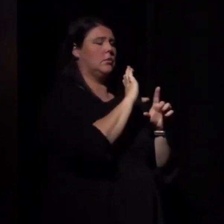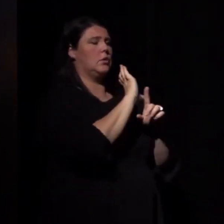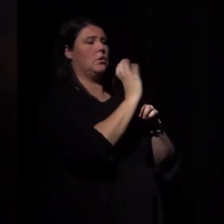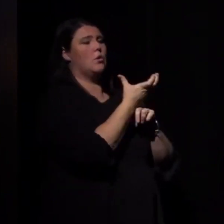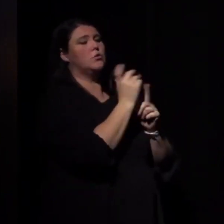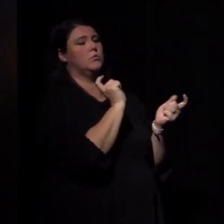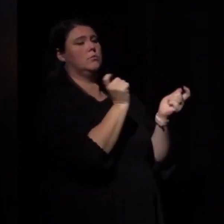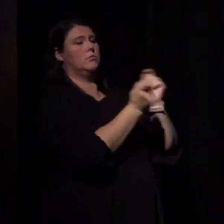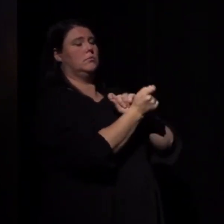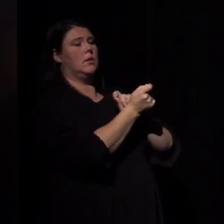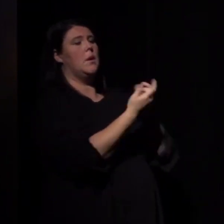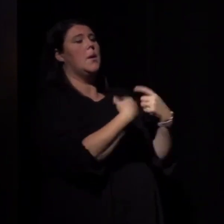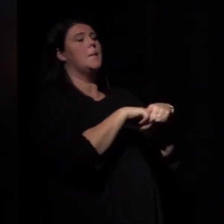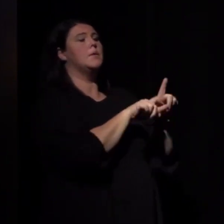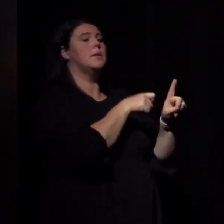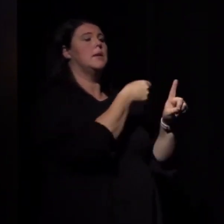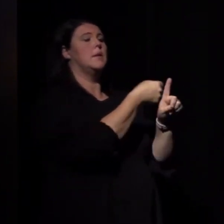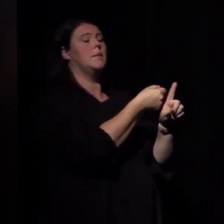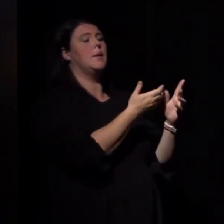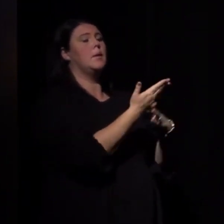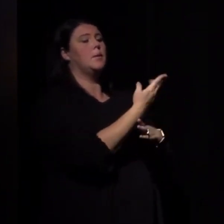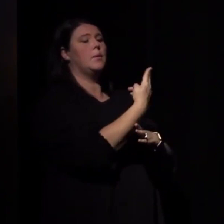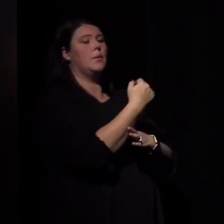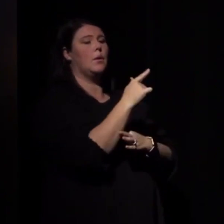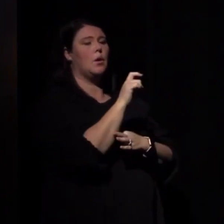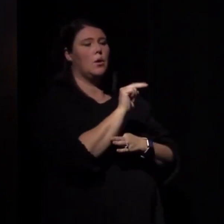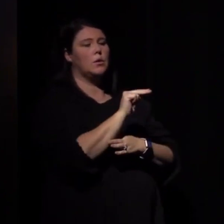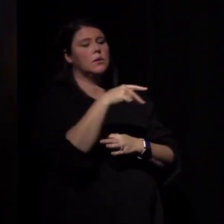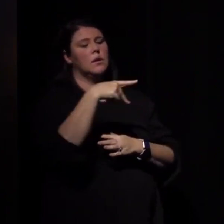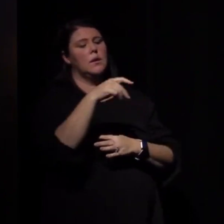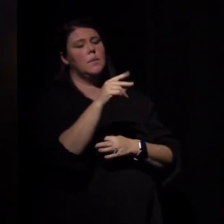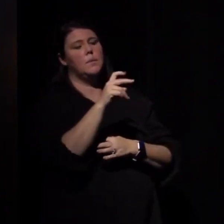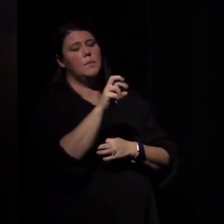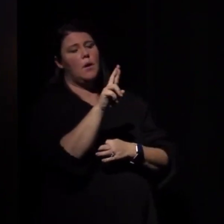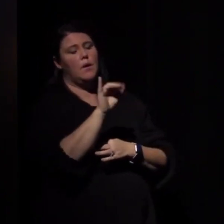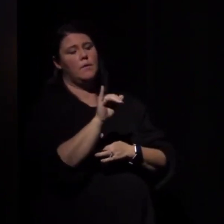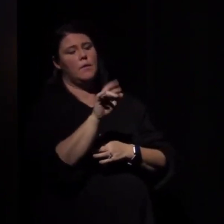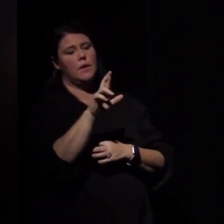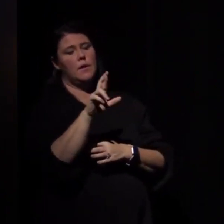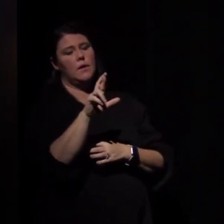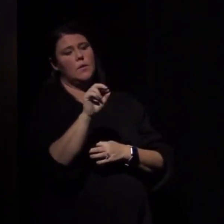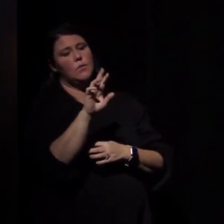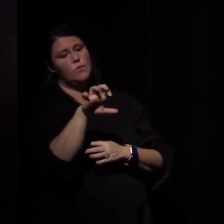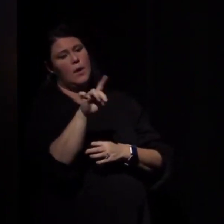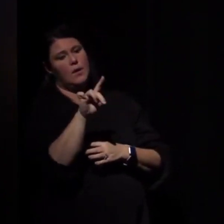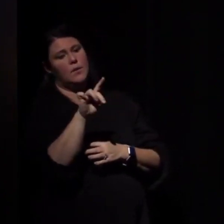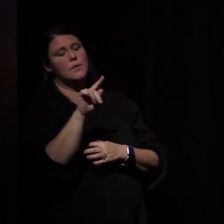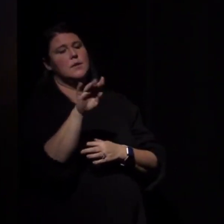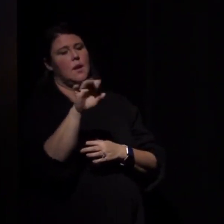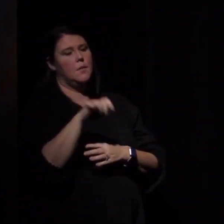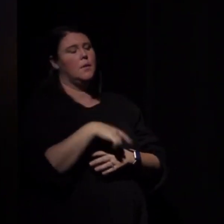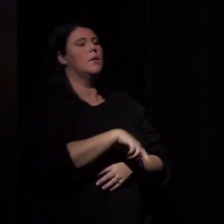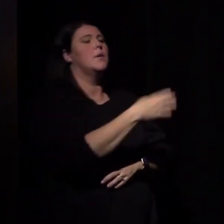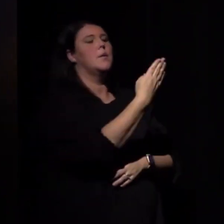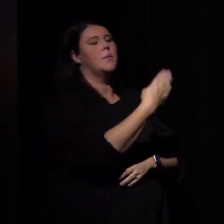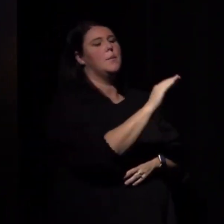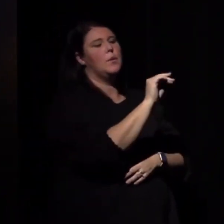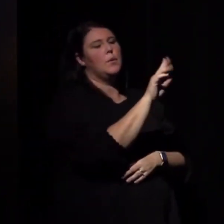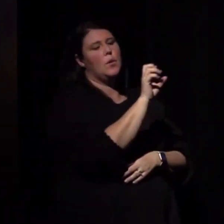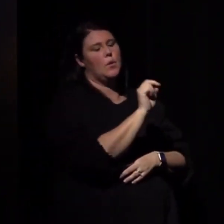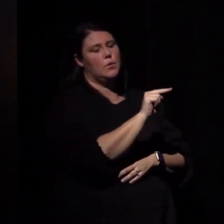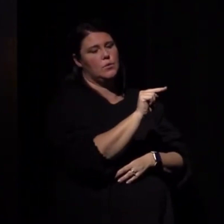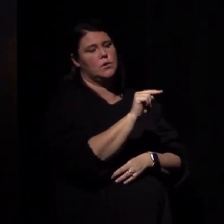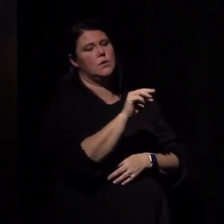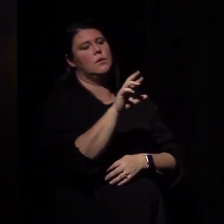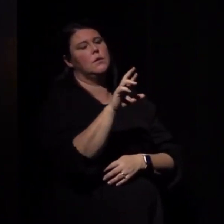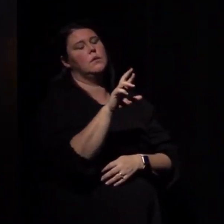and impact, including working with the Halton Poverty Roundtable, Blue Ocean Strategy Consulting, and the Burlington